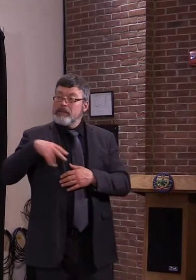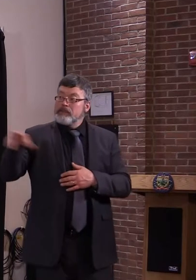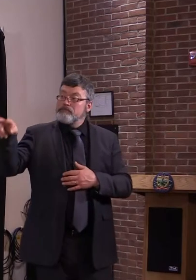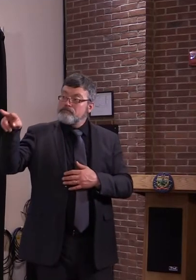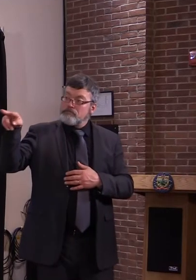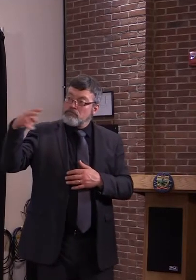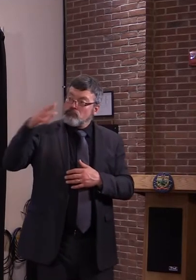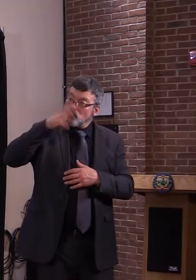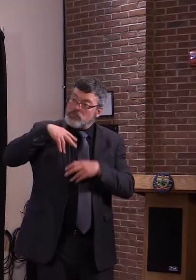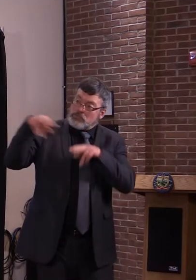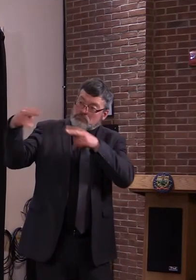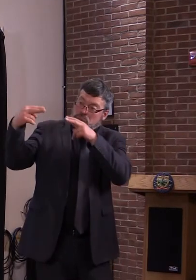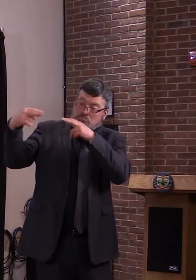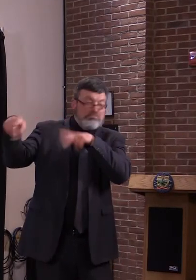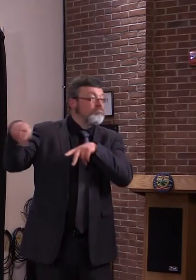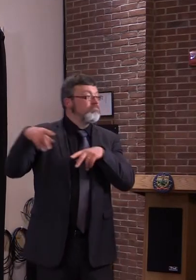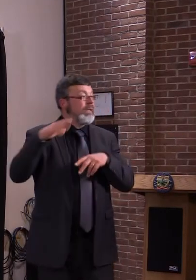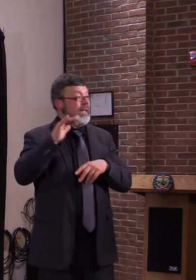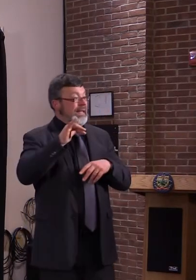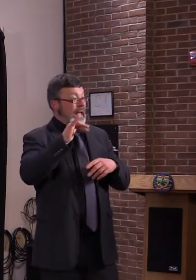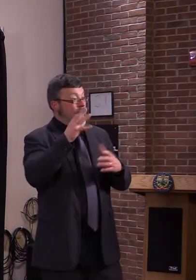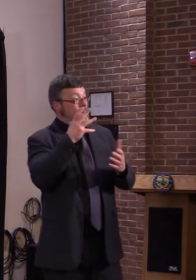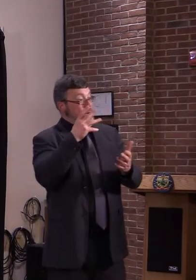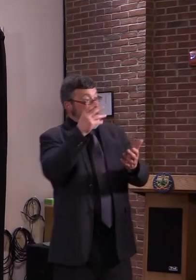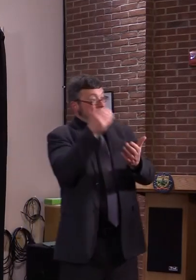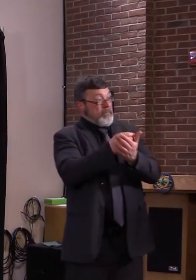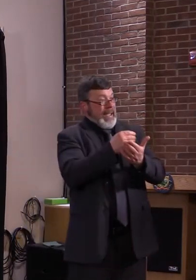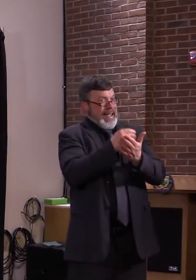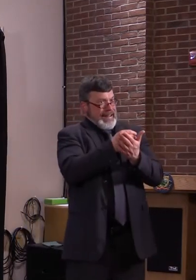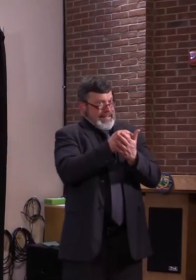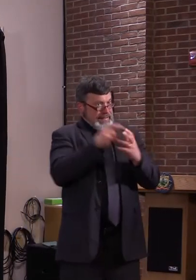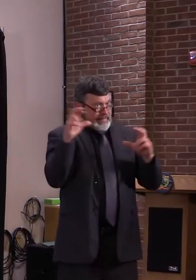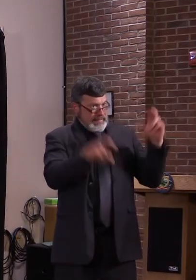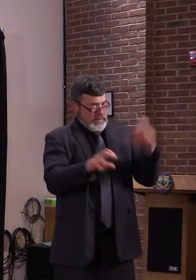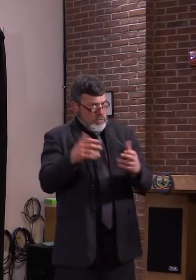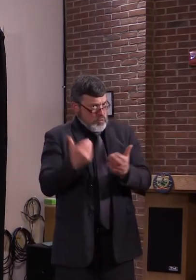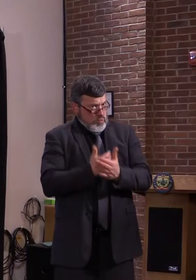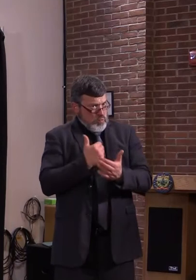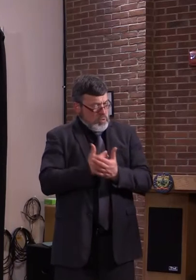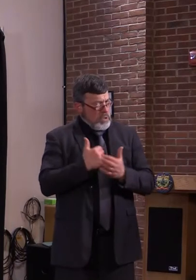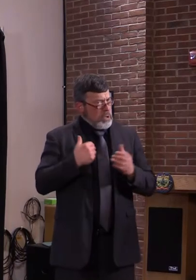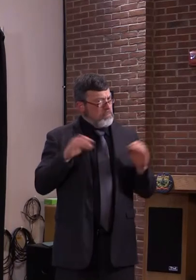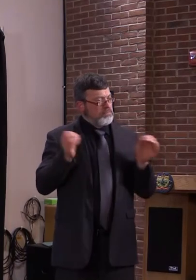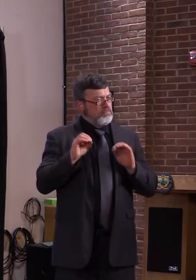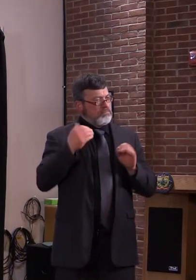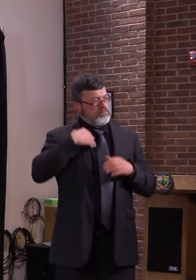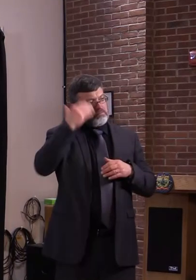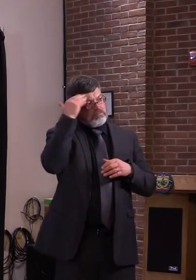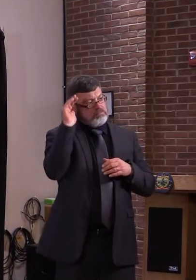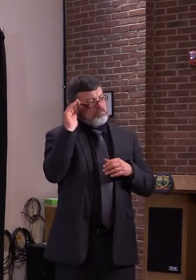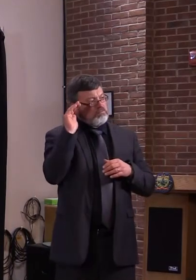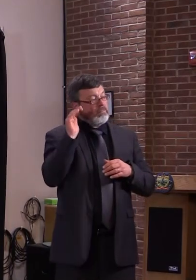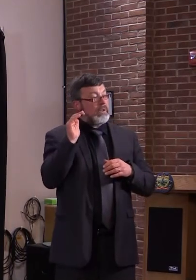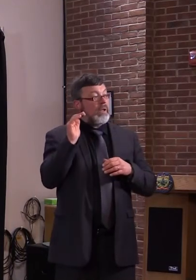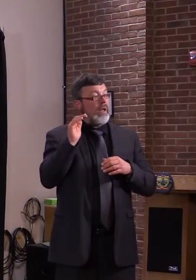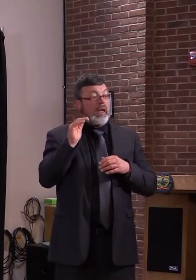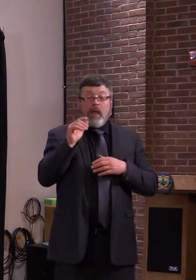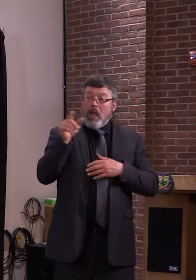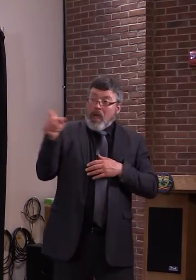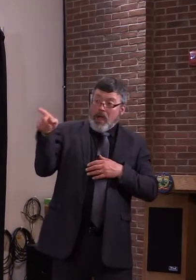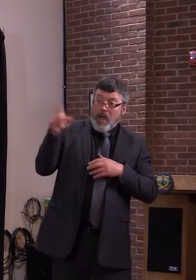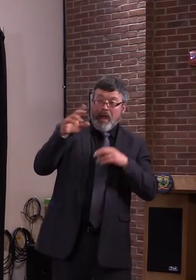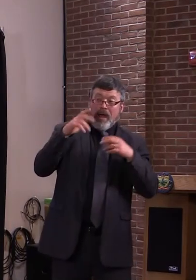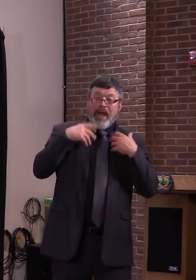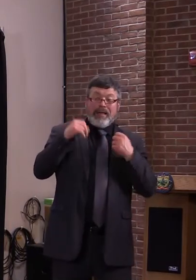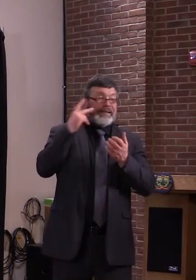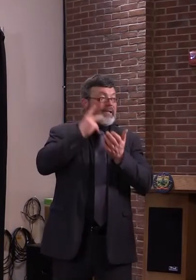that's allocated as much as it's part of the ongoing recovery process, but Secretary Samuelson may have